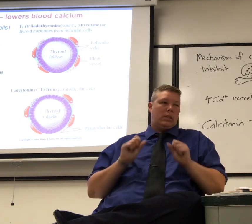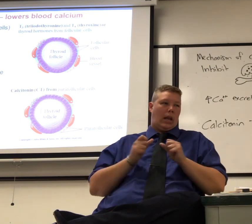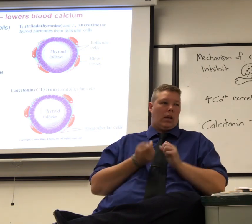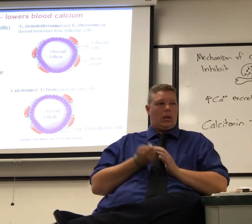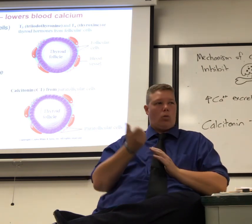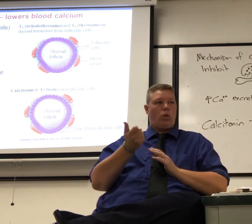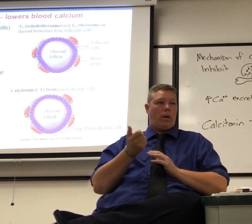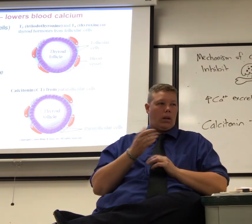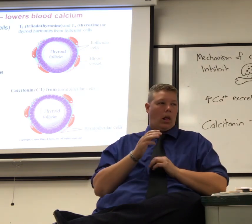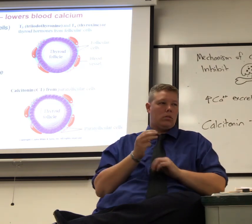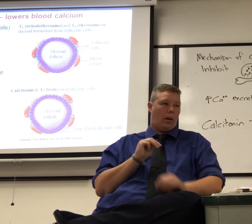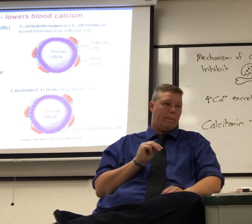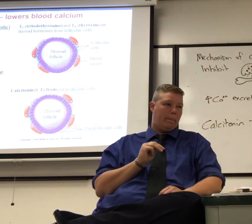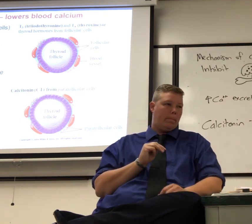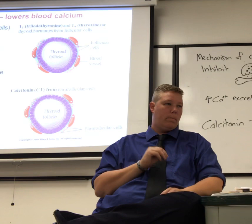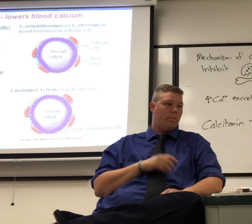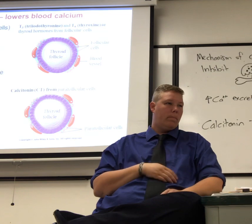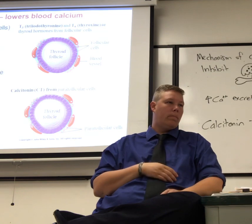at kidney.